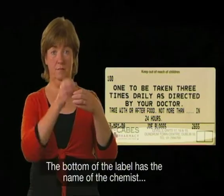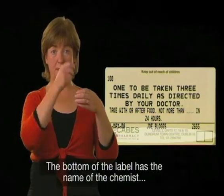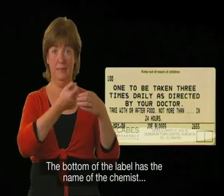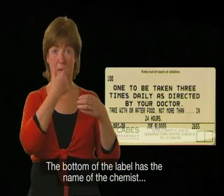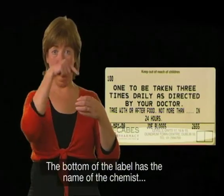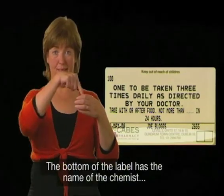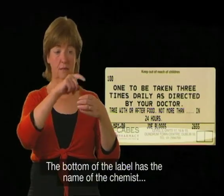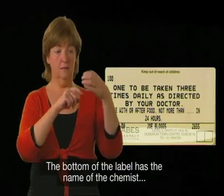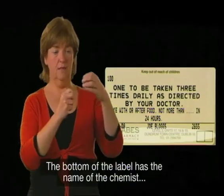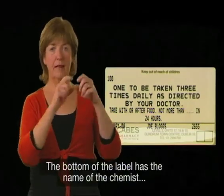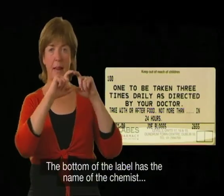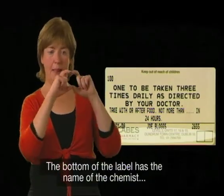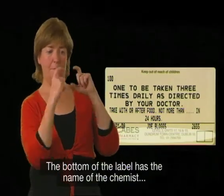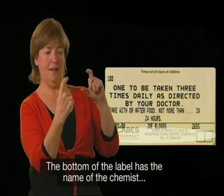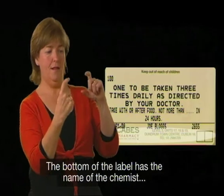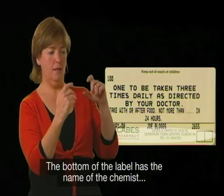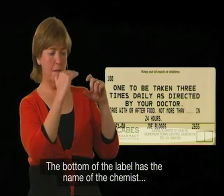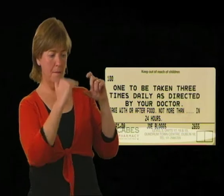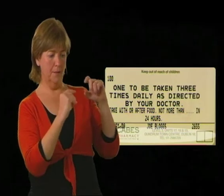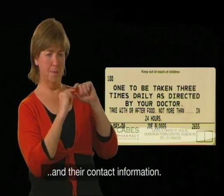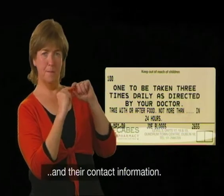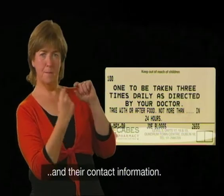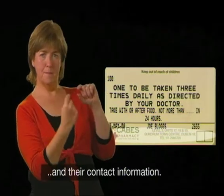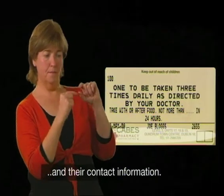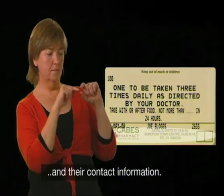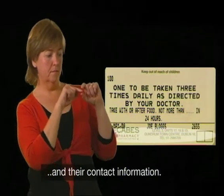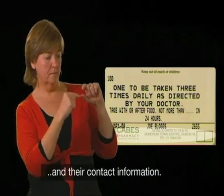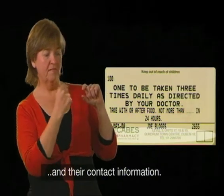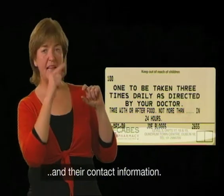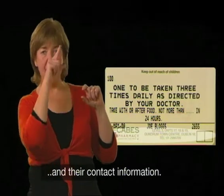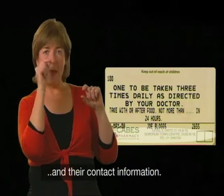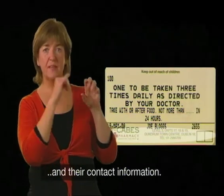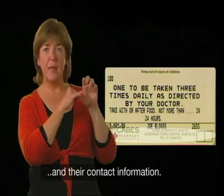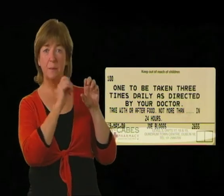The bottom of the label has the name of the chemist and their contact information.